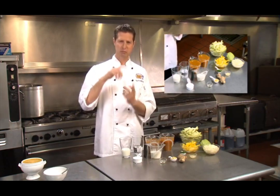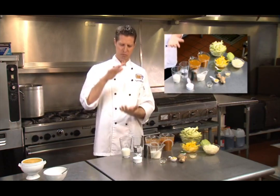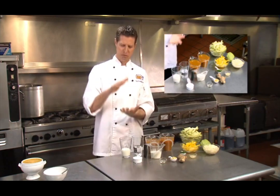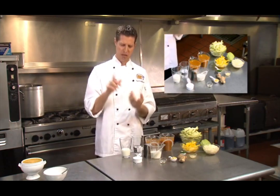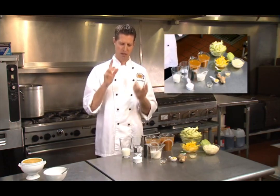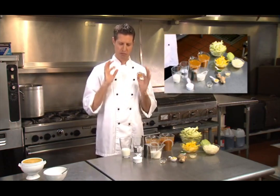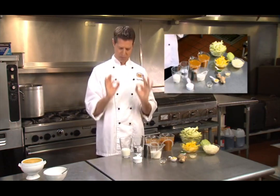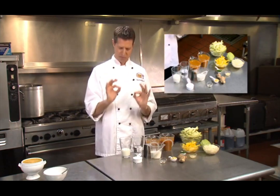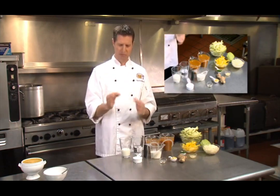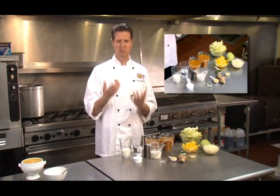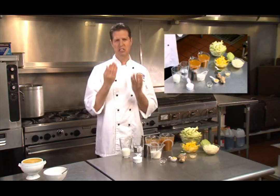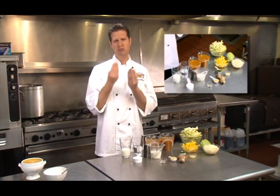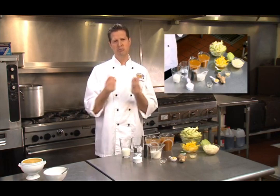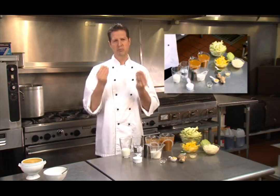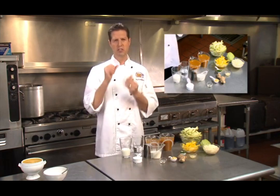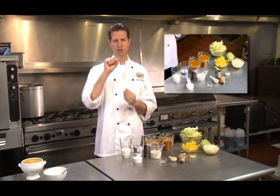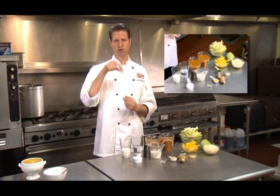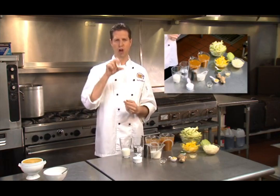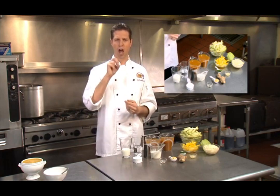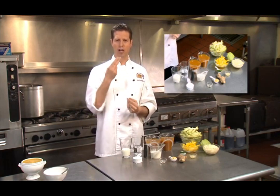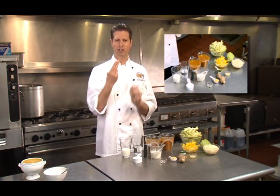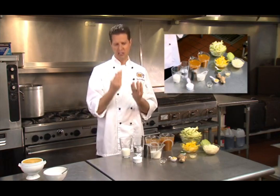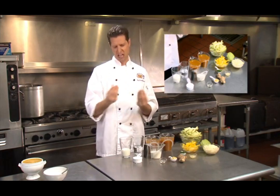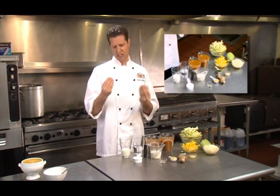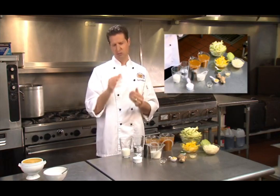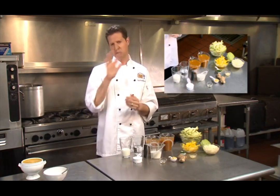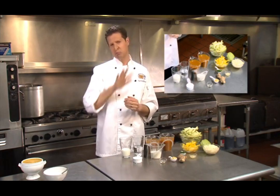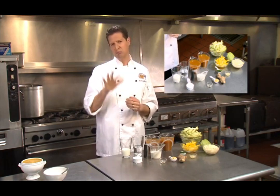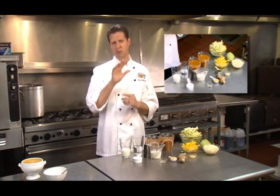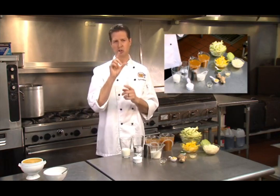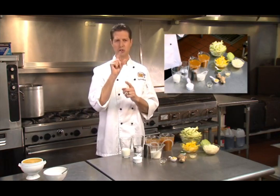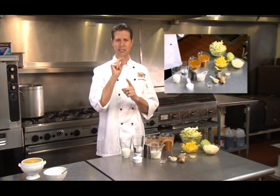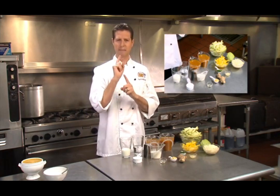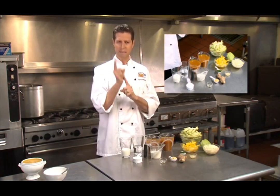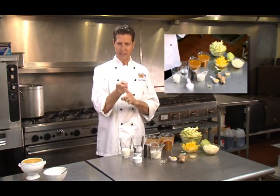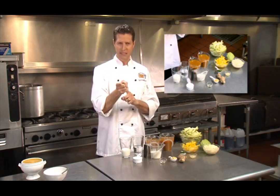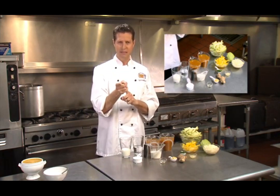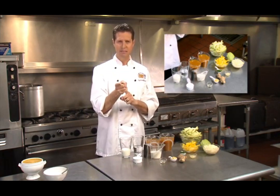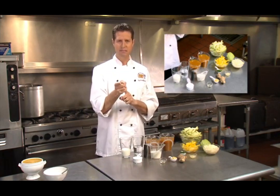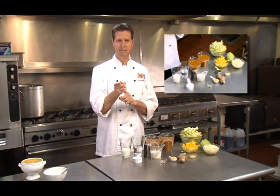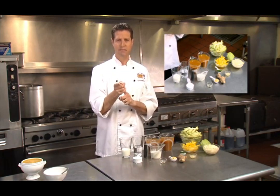Reduce heat and cook until the squash is soft, around 20 minutes.